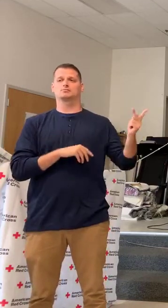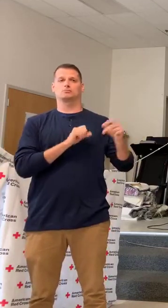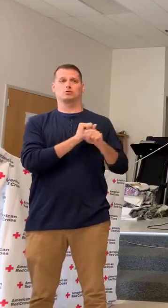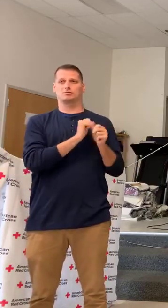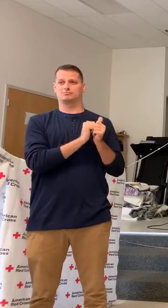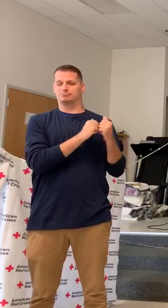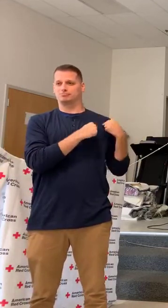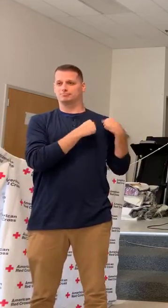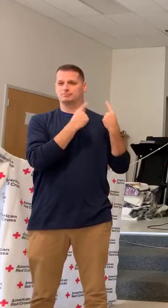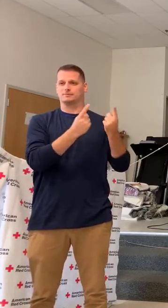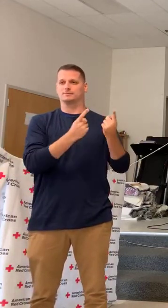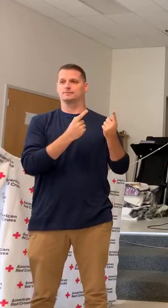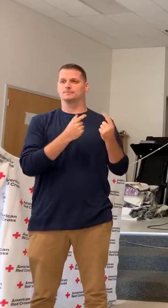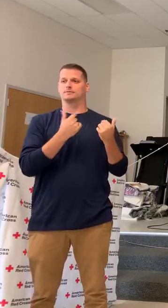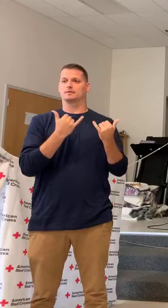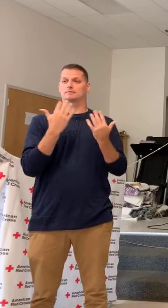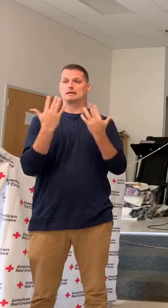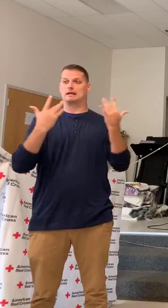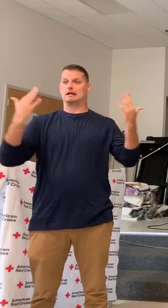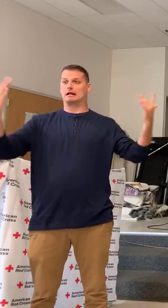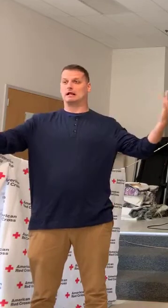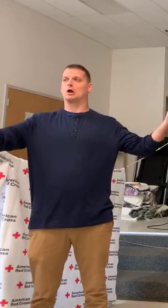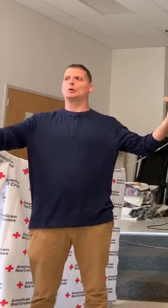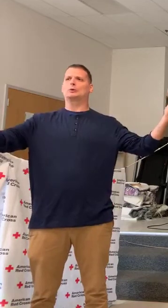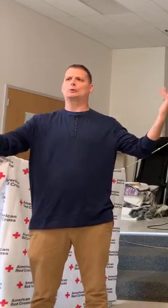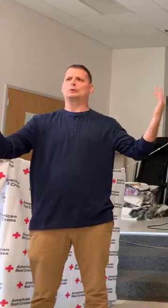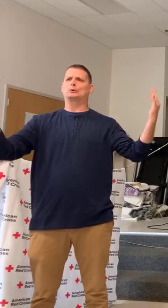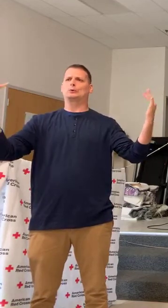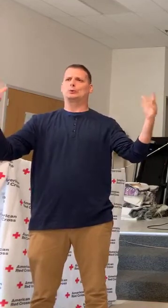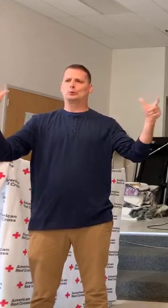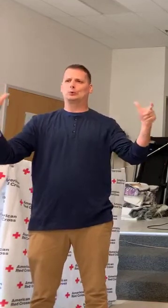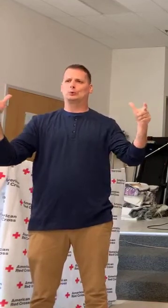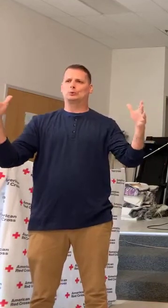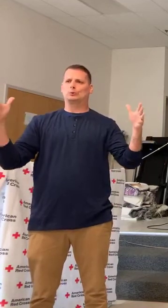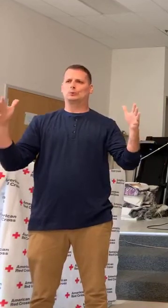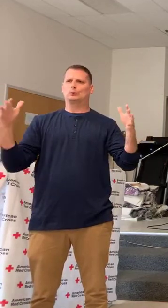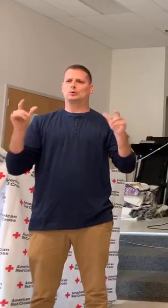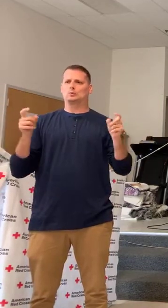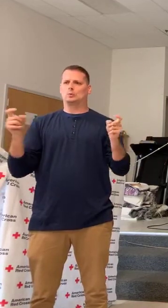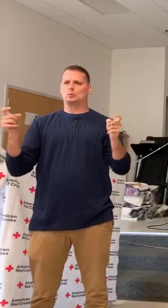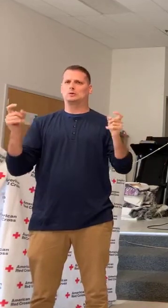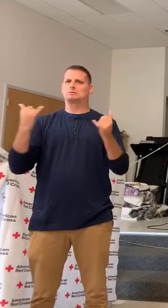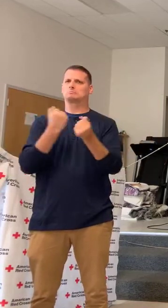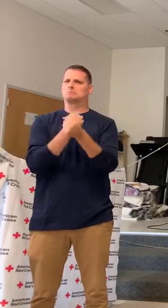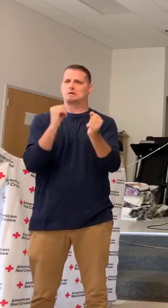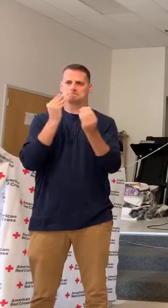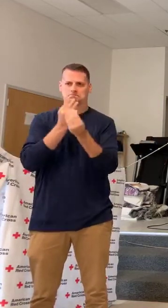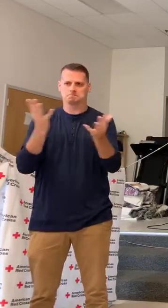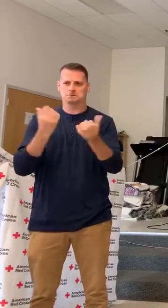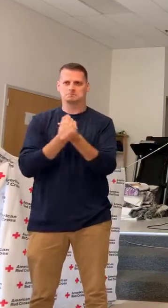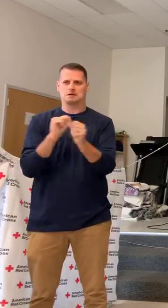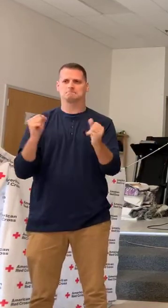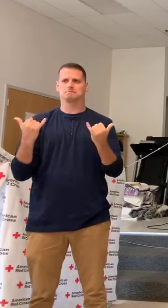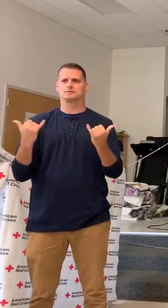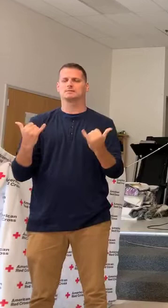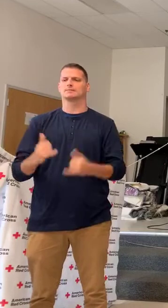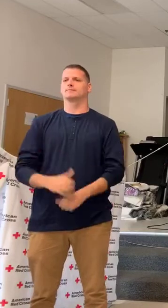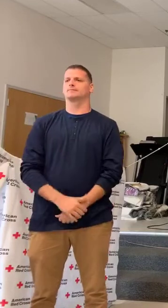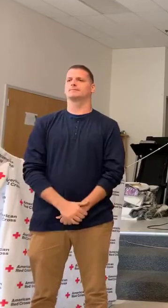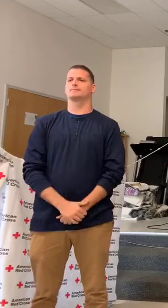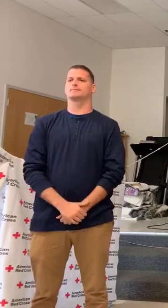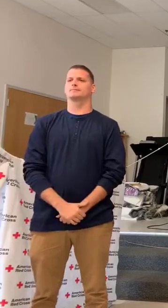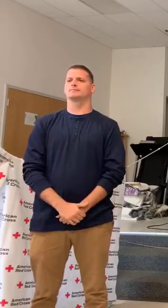that situation, get things back to as normal as we can, as quickly as we can. So we came in on a Monday, transferred with the